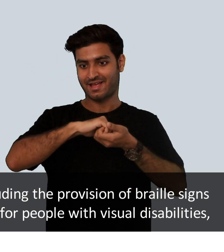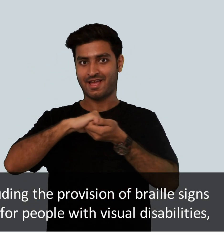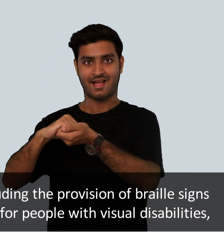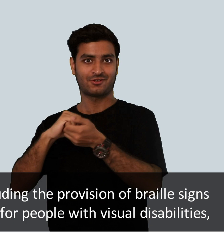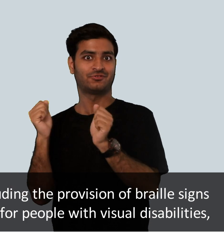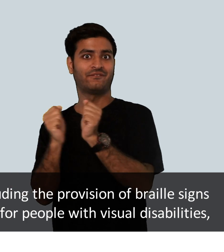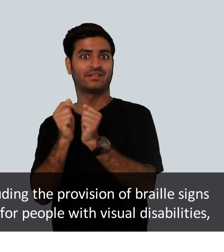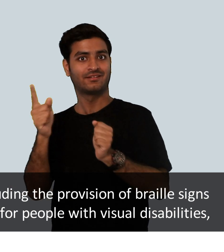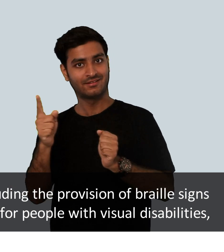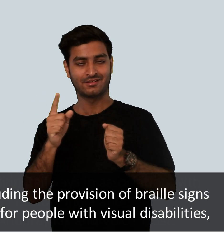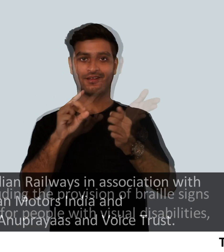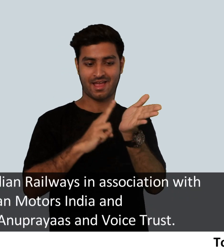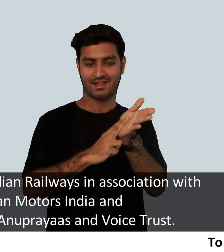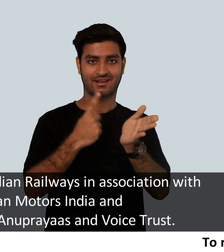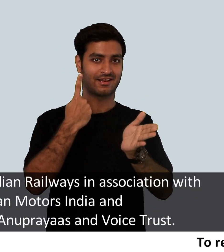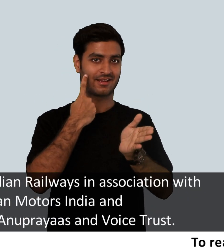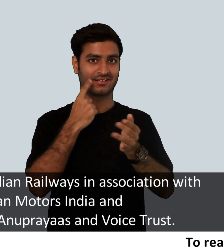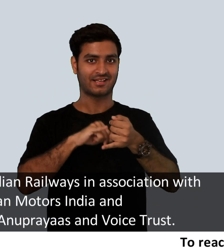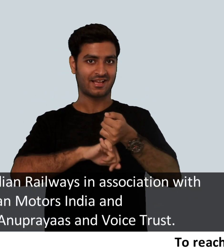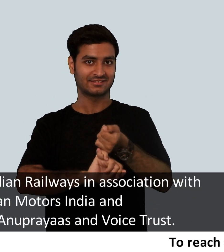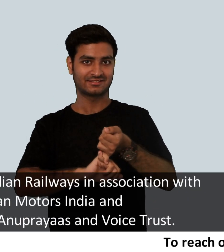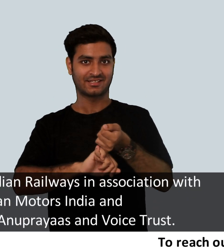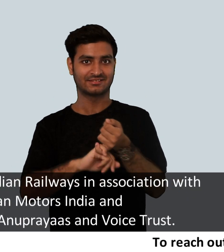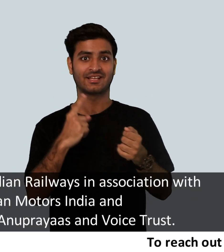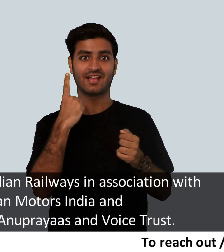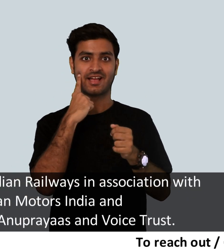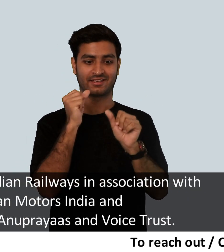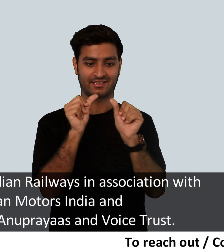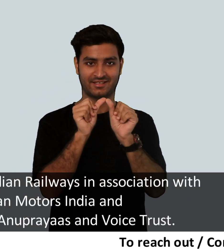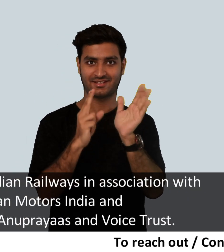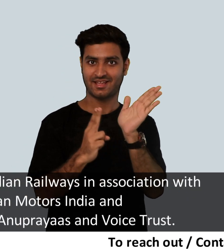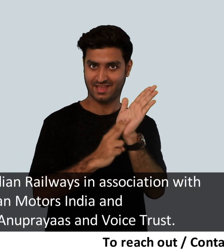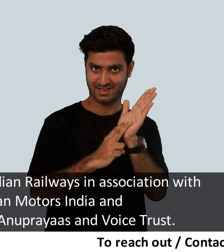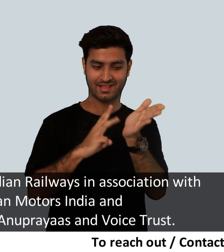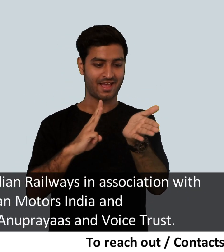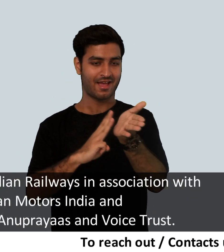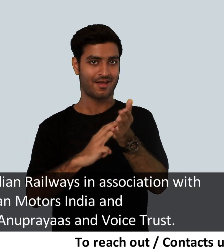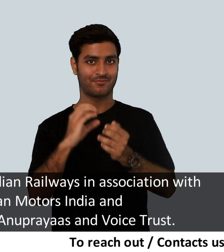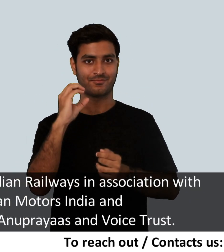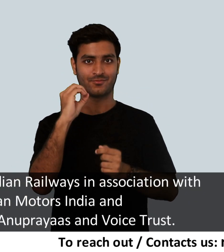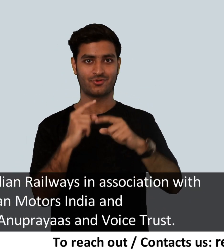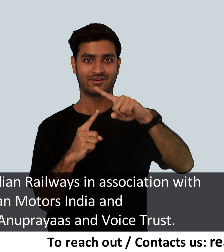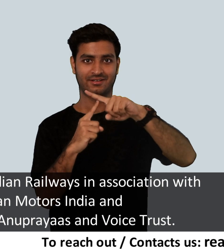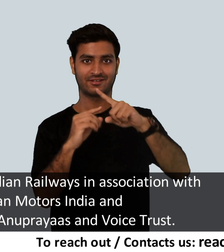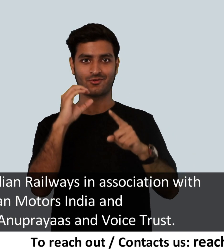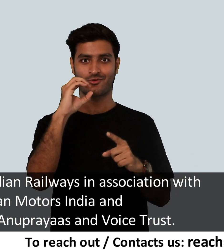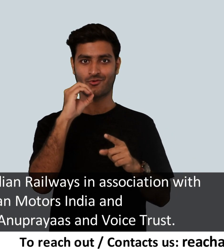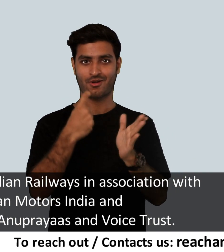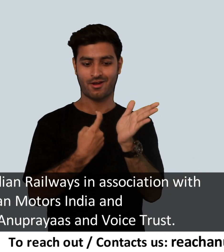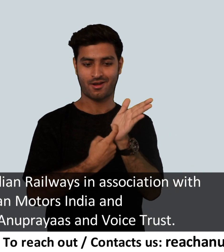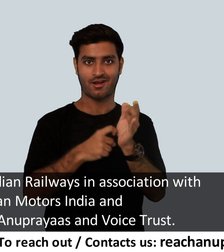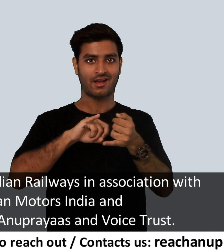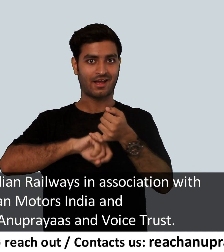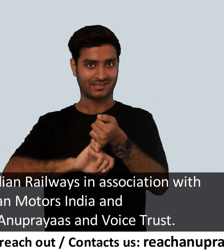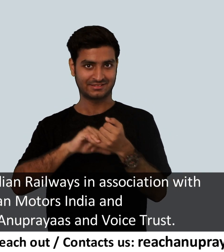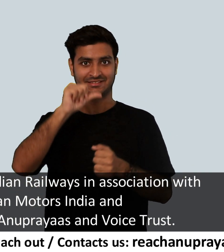disabilities was driven by Indian Railways in collaboration with Nissan Motors India and